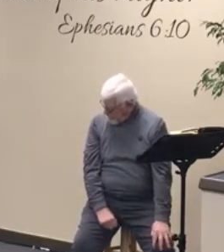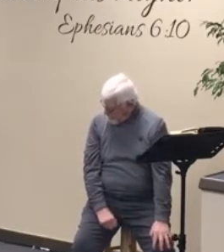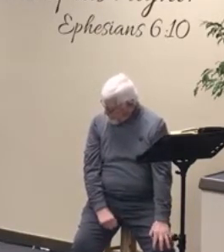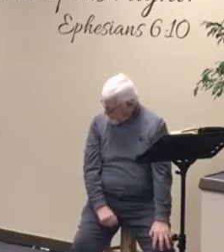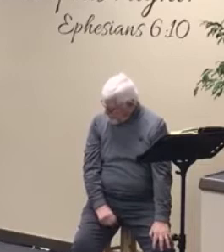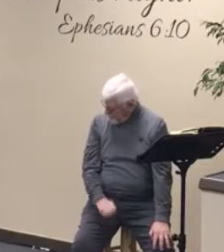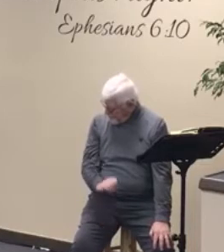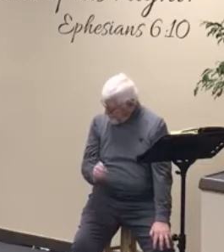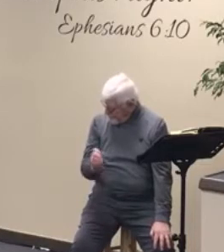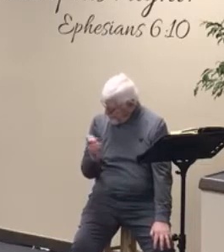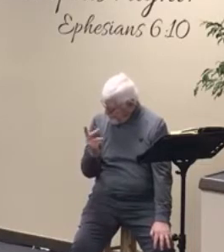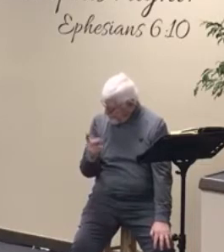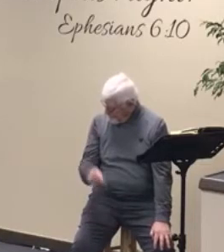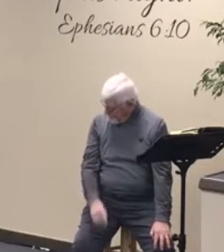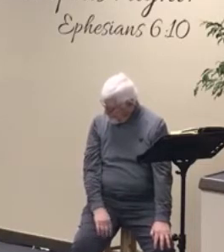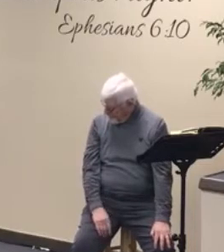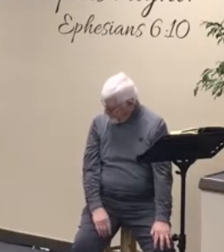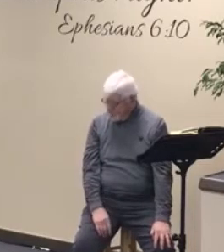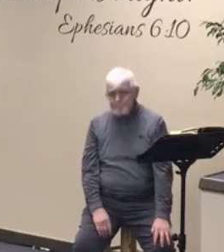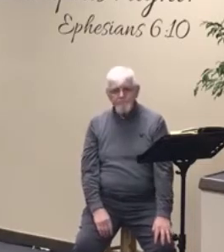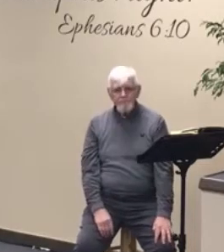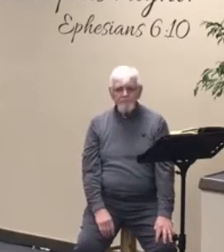No? Pastor?